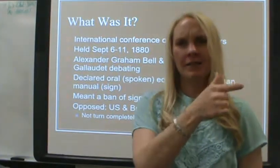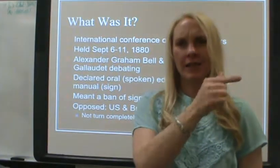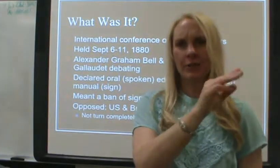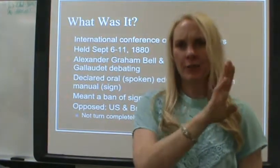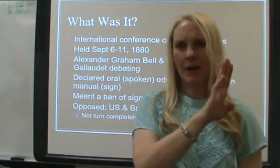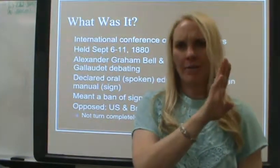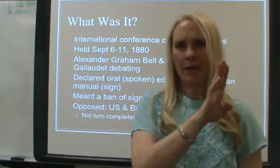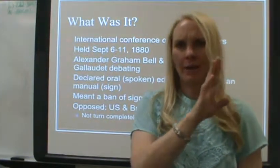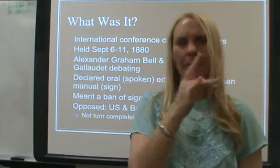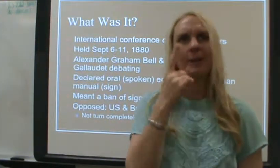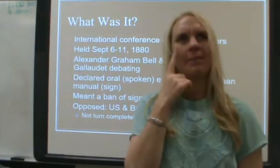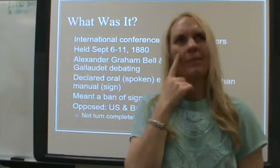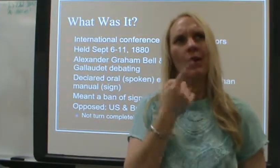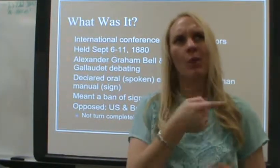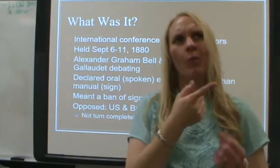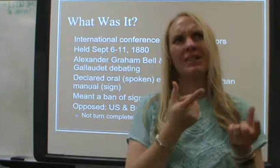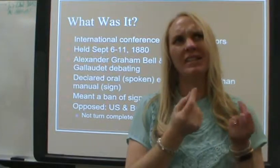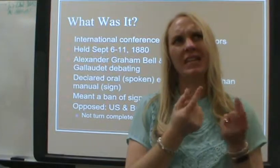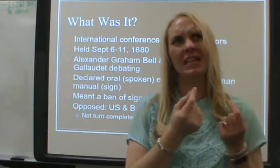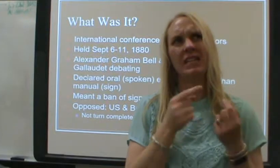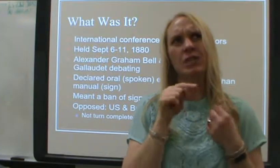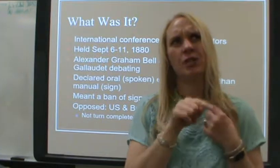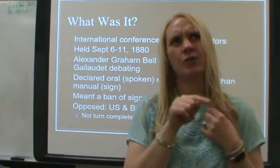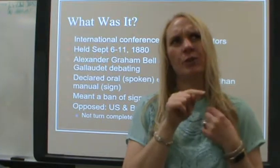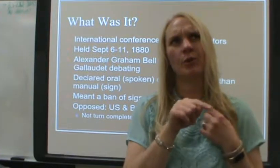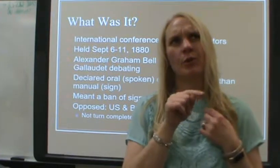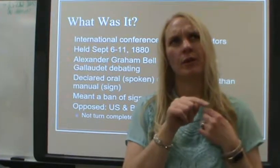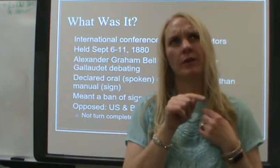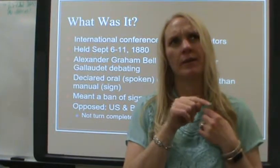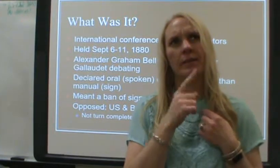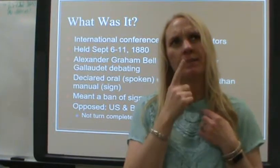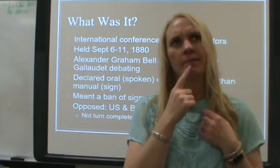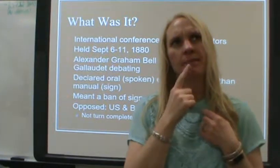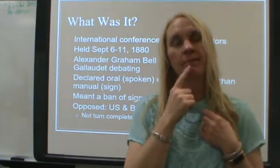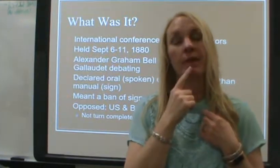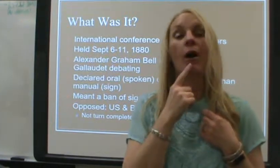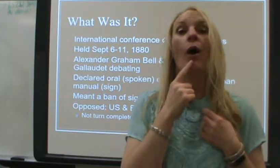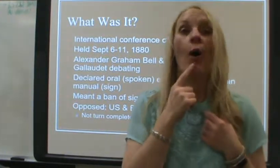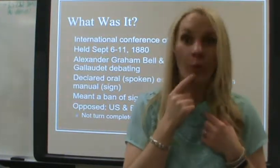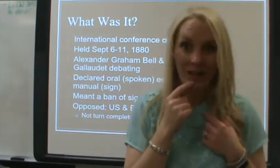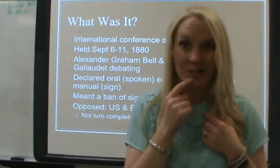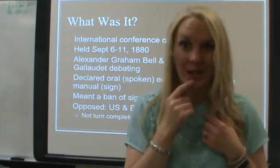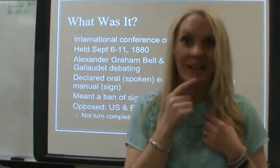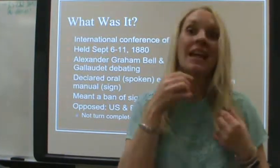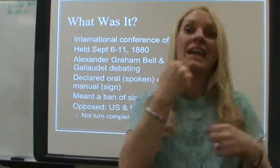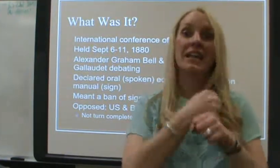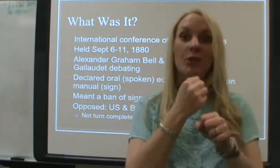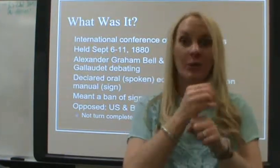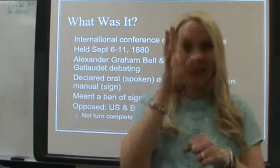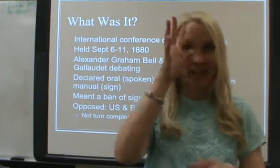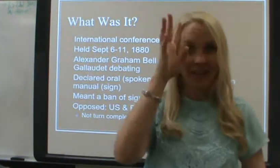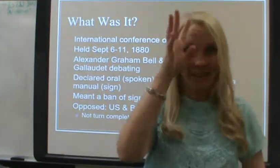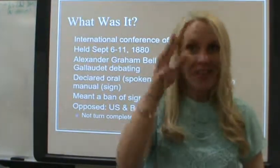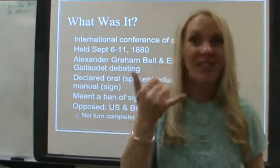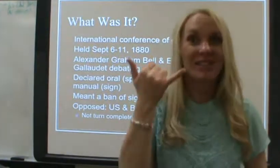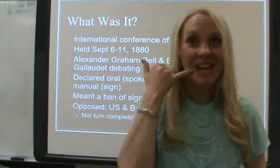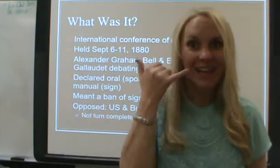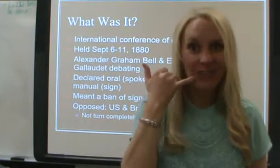Alexander Graham Bell. What did he do? Oh, that's right. He created the